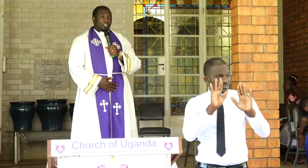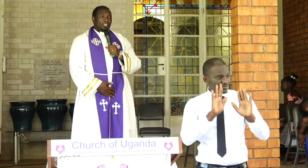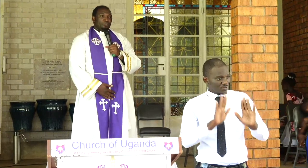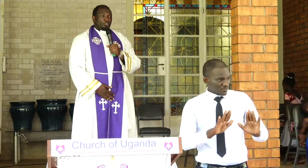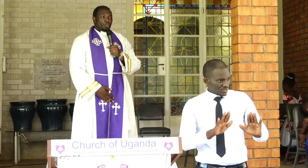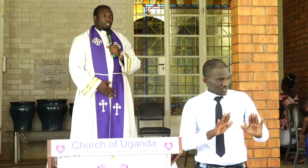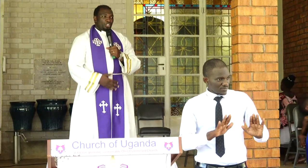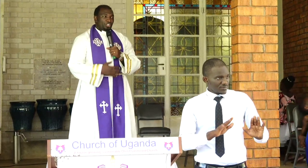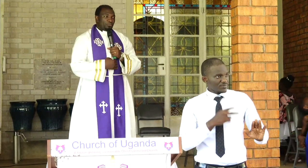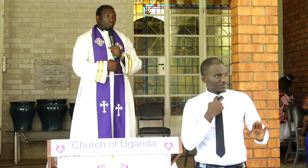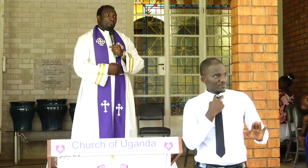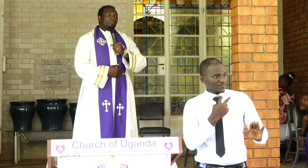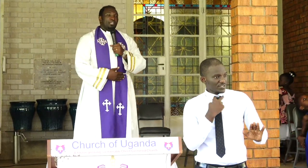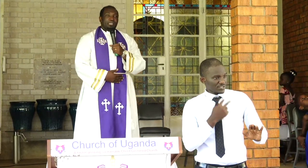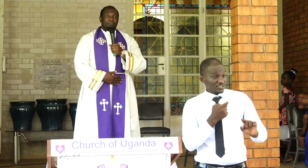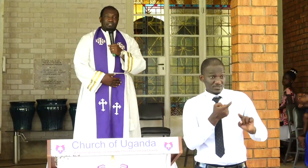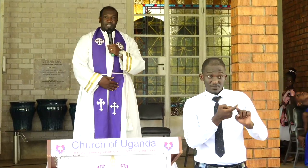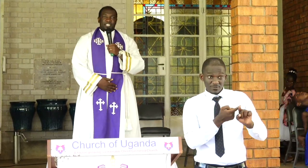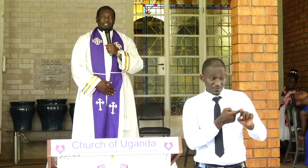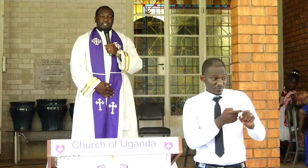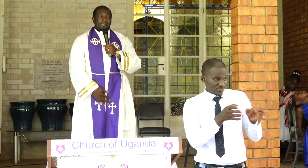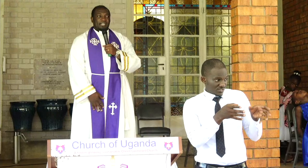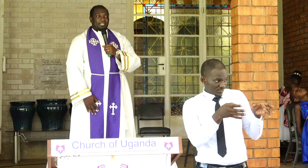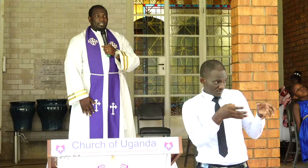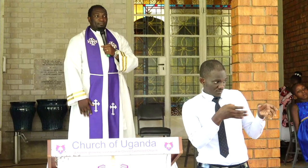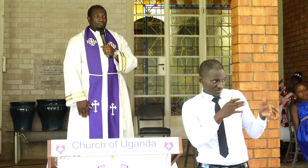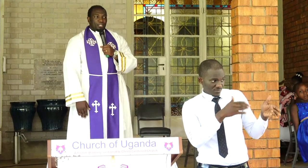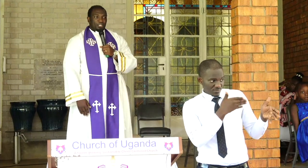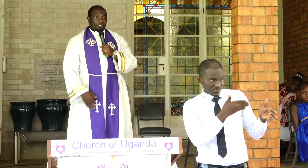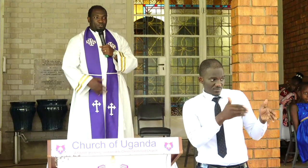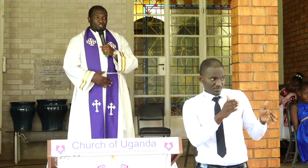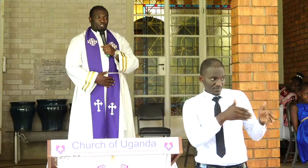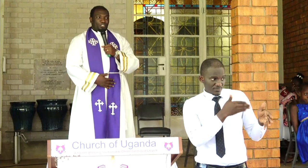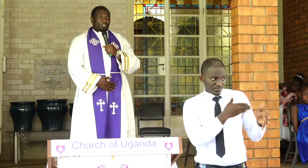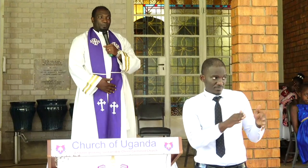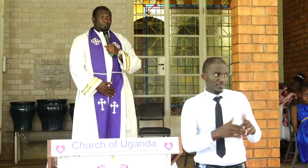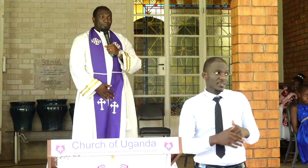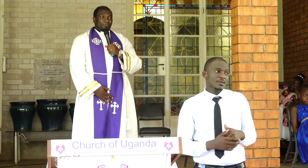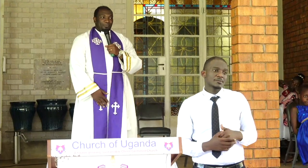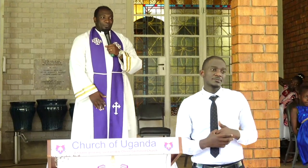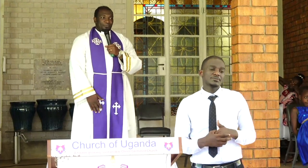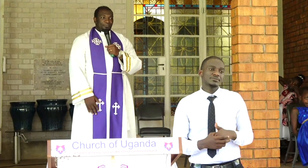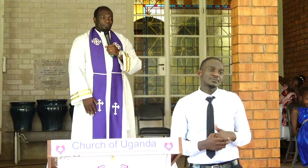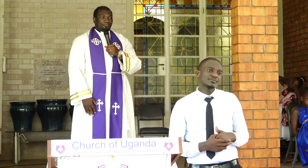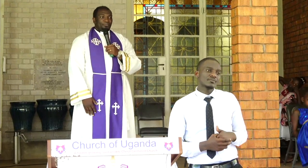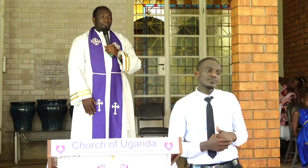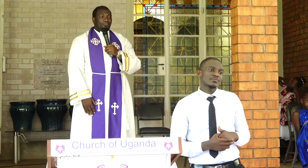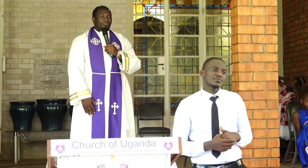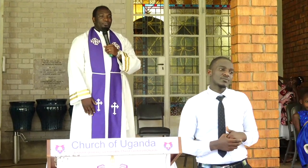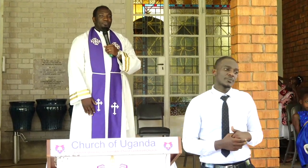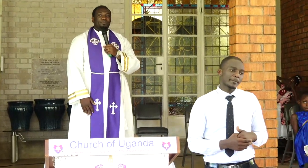wonderful voices from Bethesda Ministries.